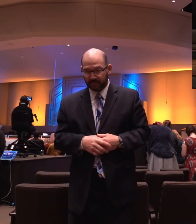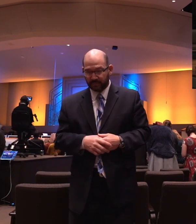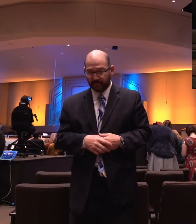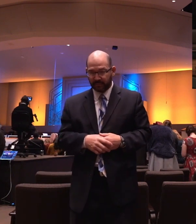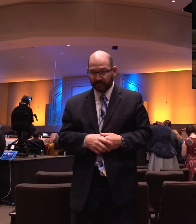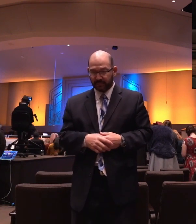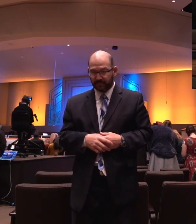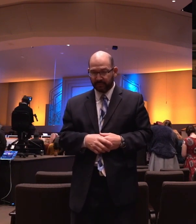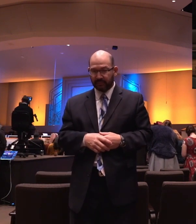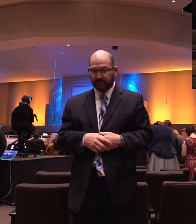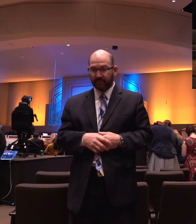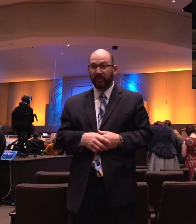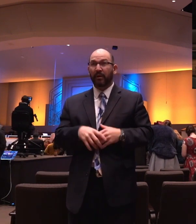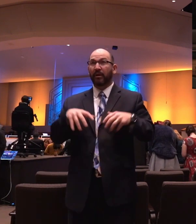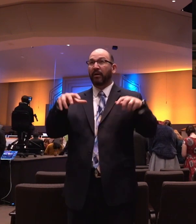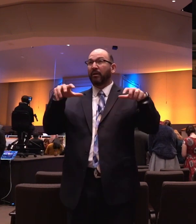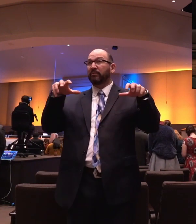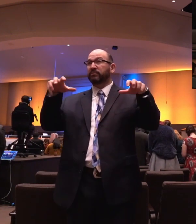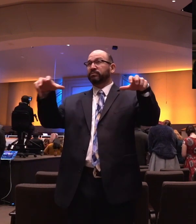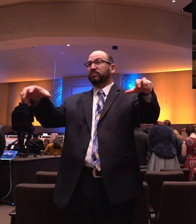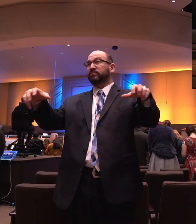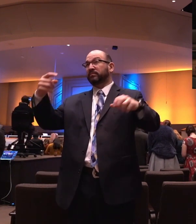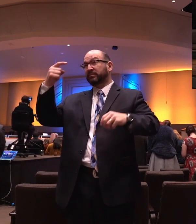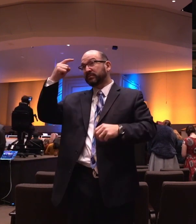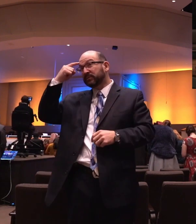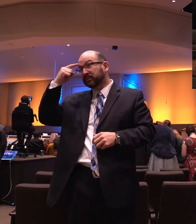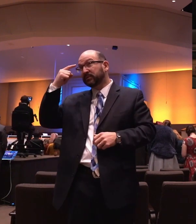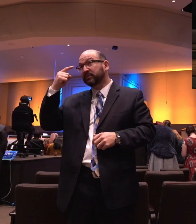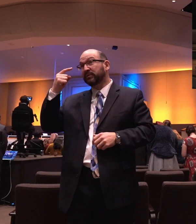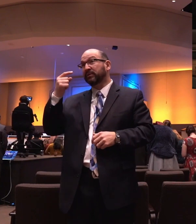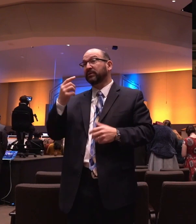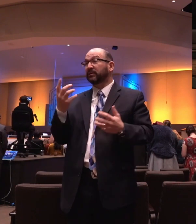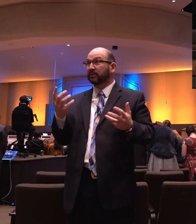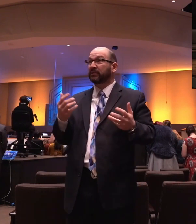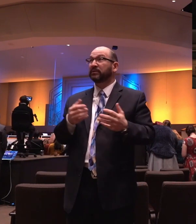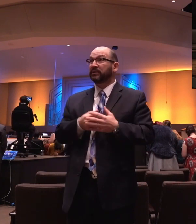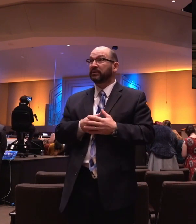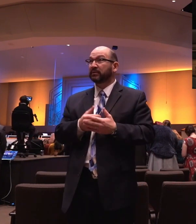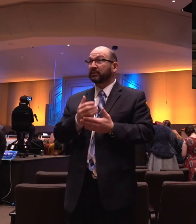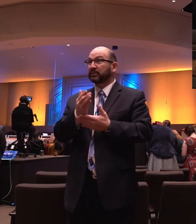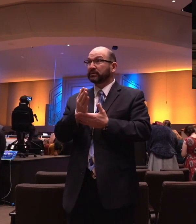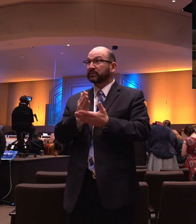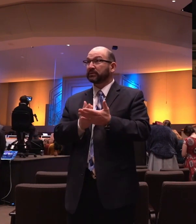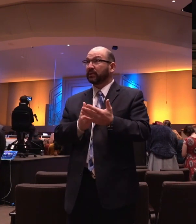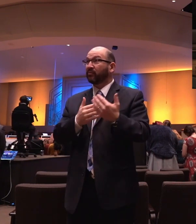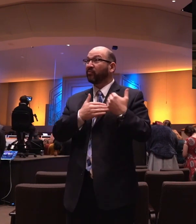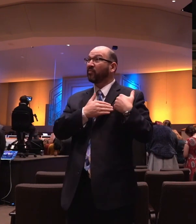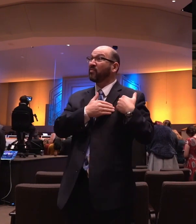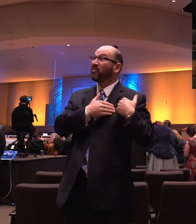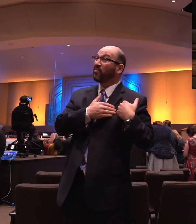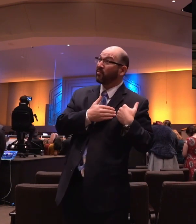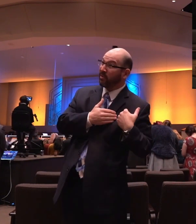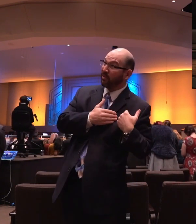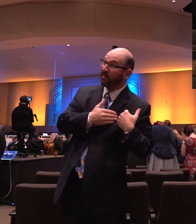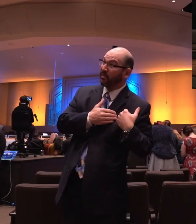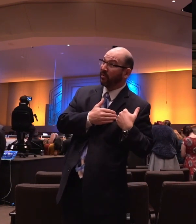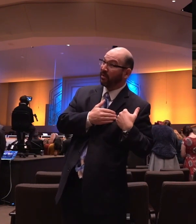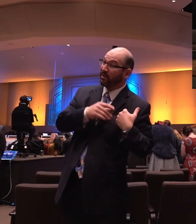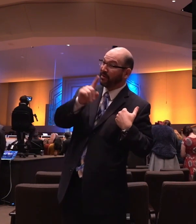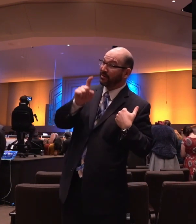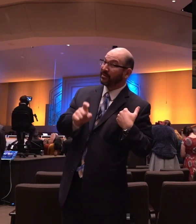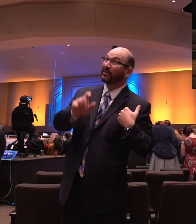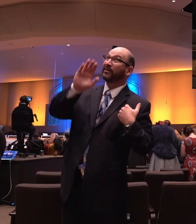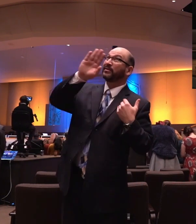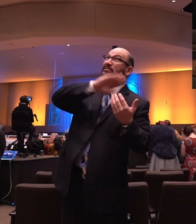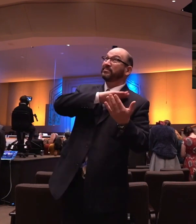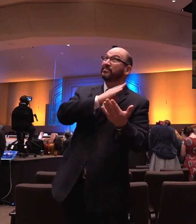In an audience this size, there are undoubtedly those who carry heavy burdens and you need for